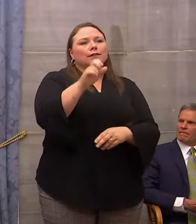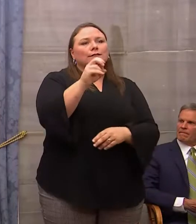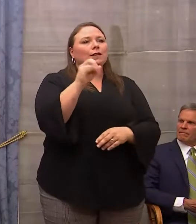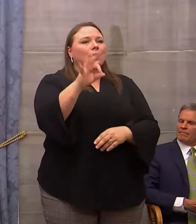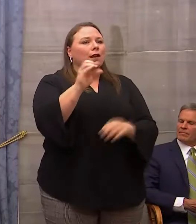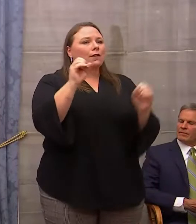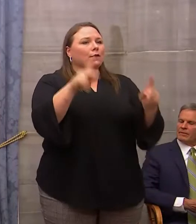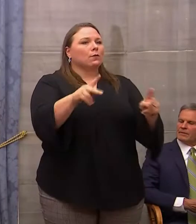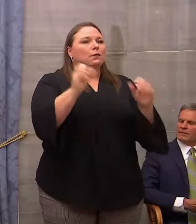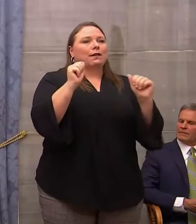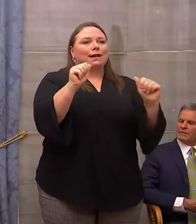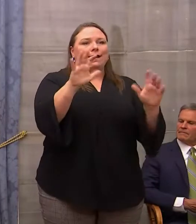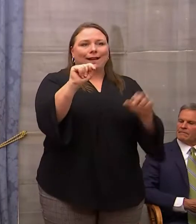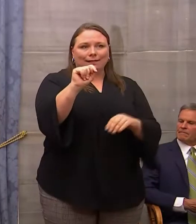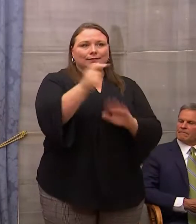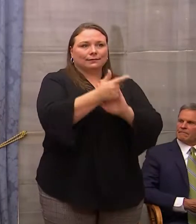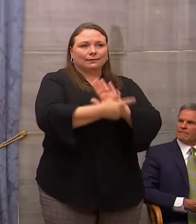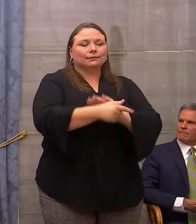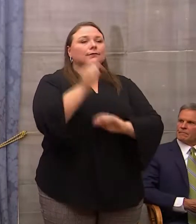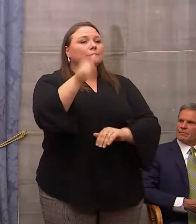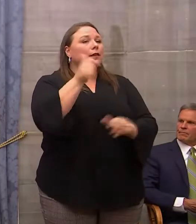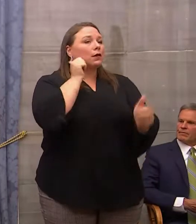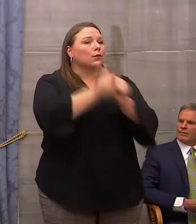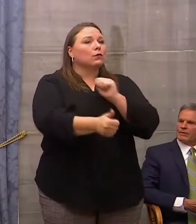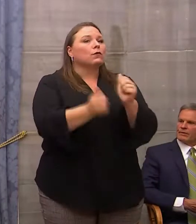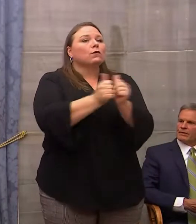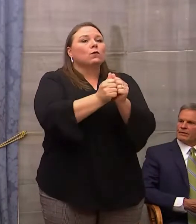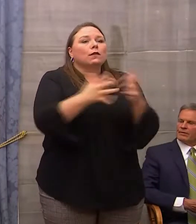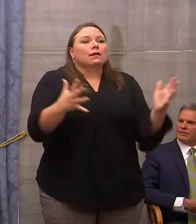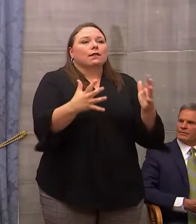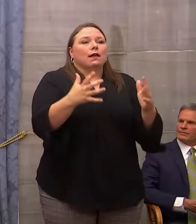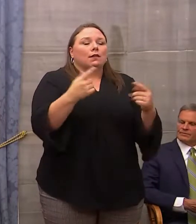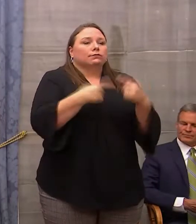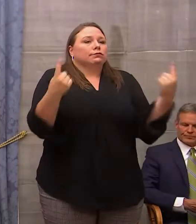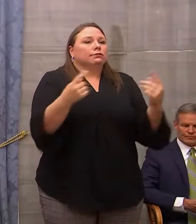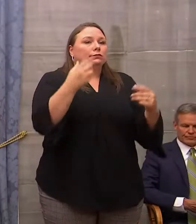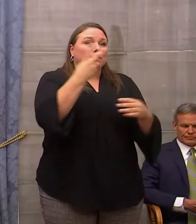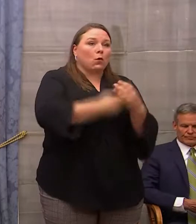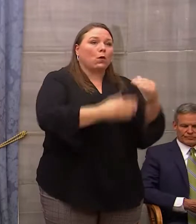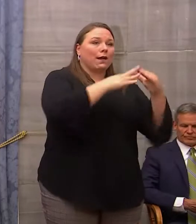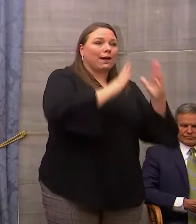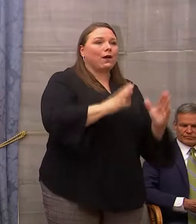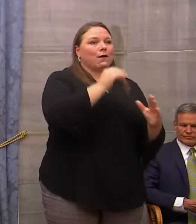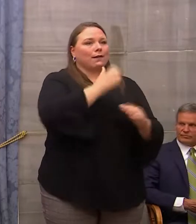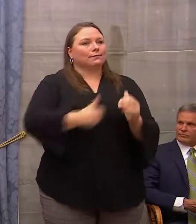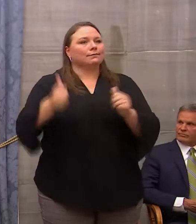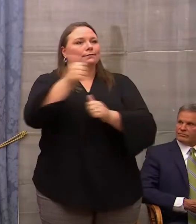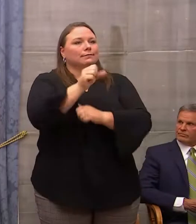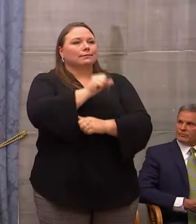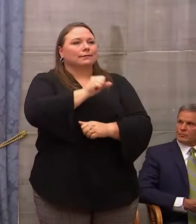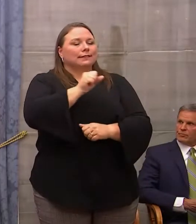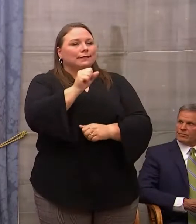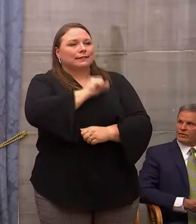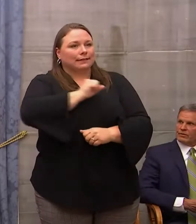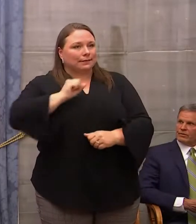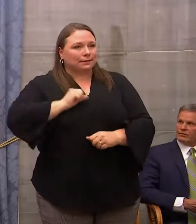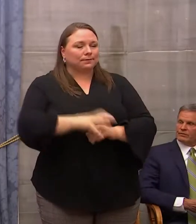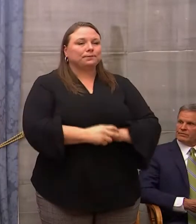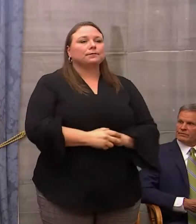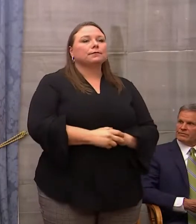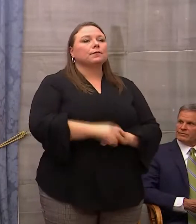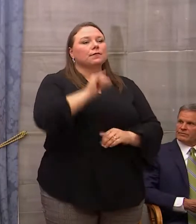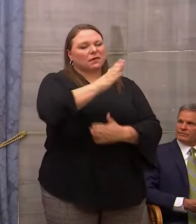Act. The legislation was approved without opposition in both the House and the Senate. The component